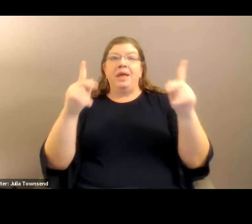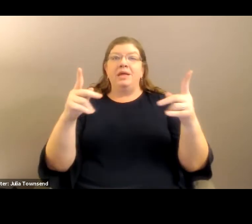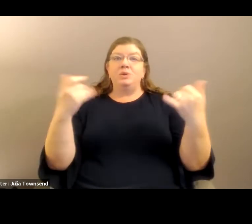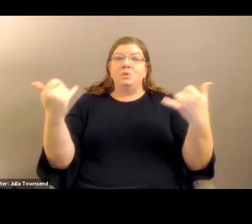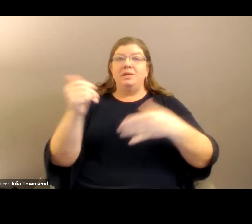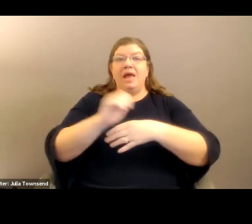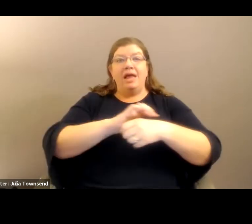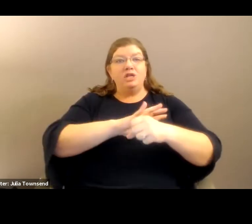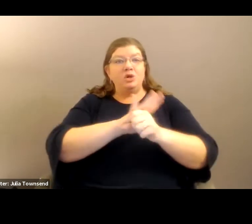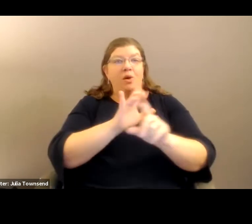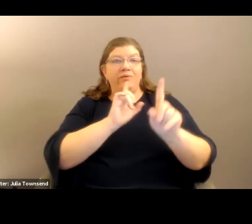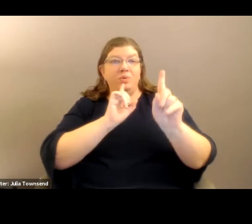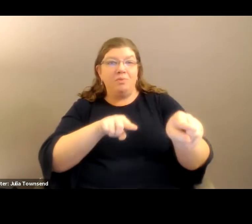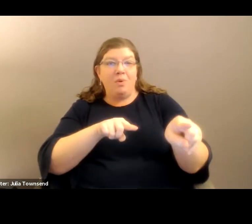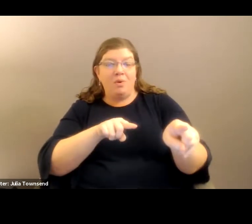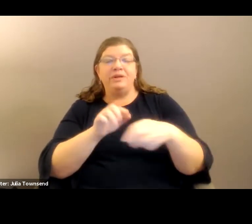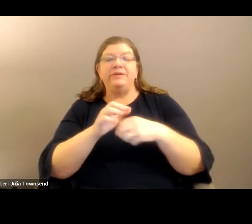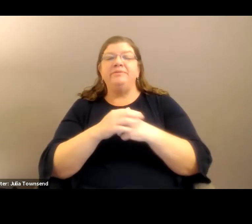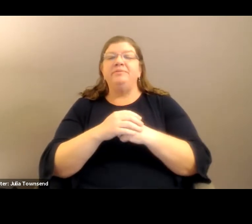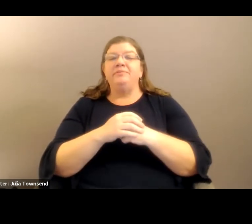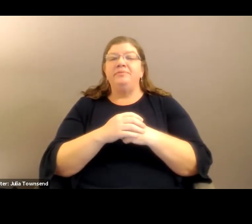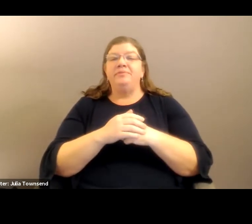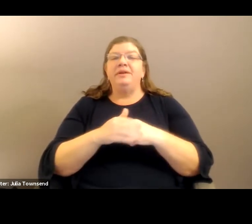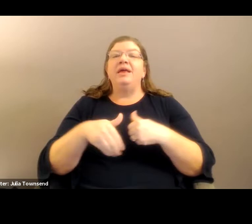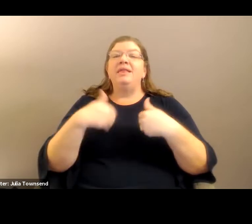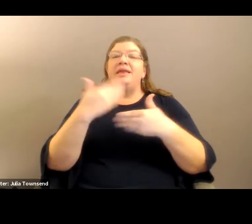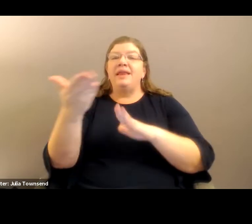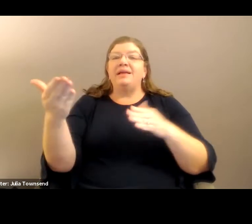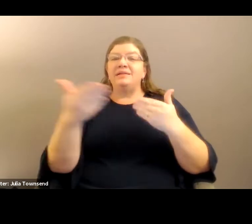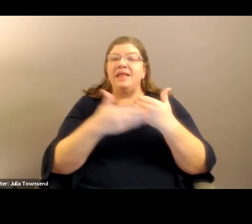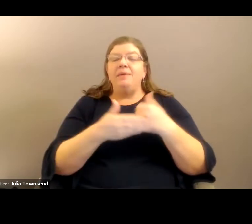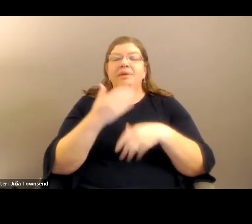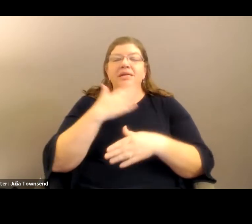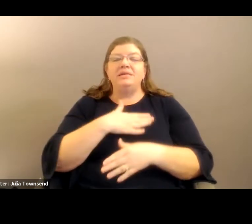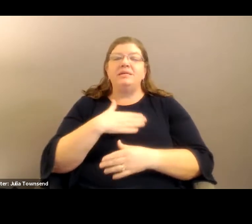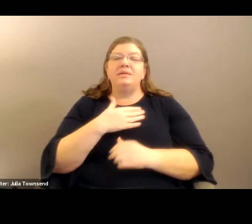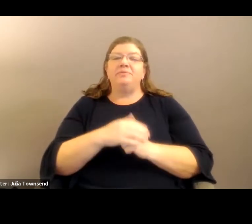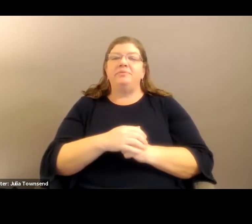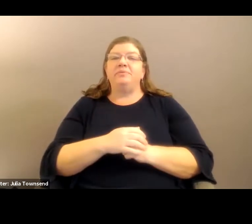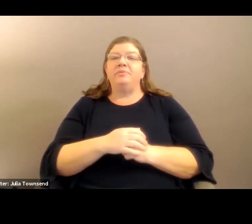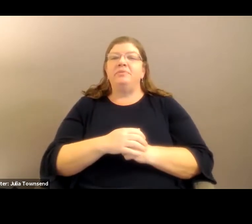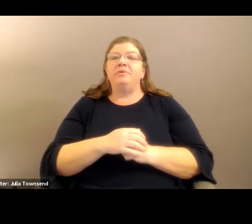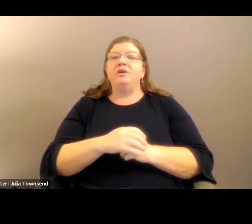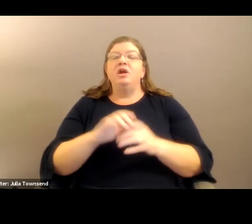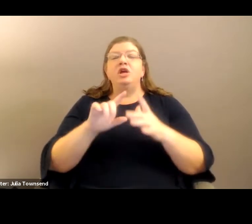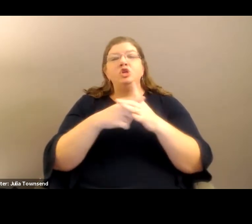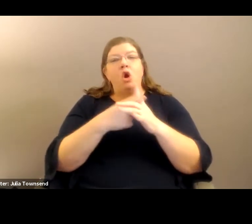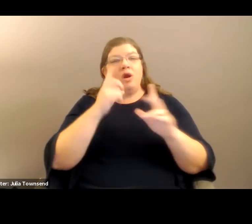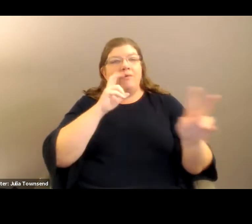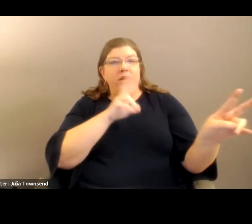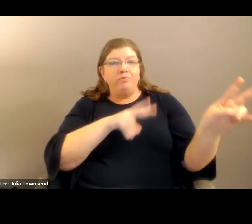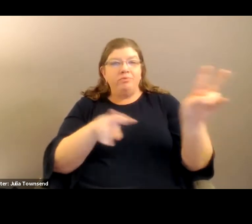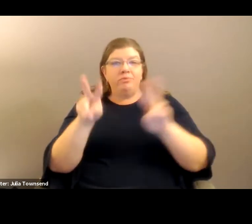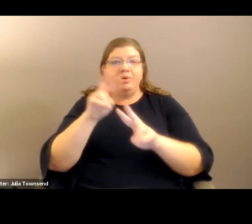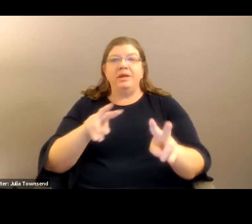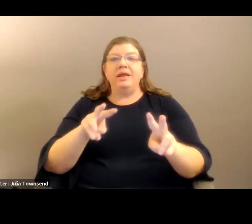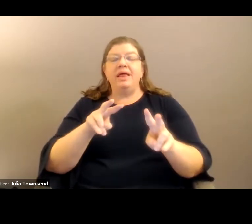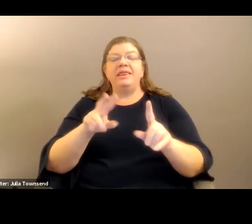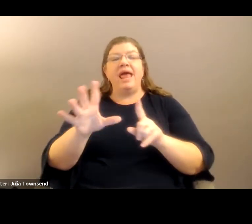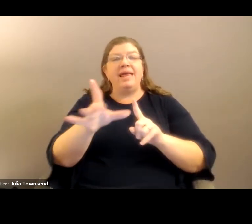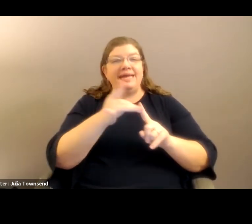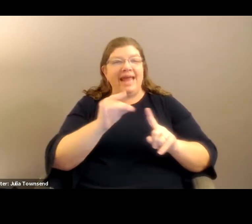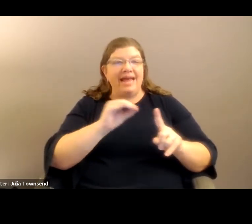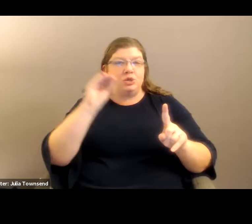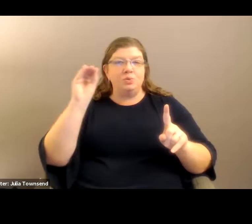COVID report. Next slide, please. We'll start off by taking a look at the case rate. As you